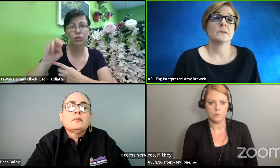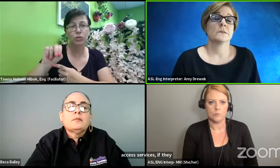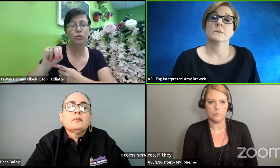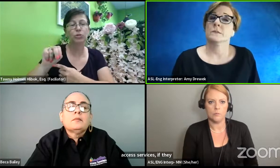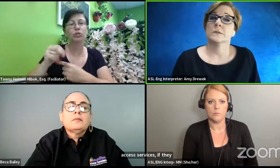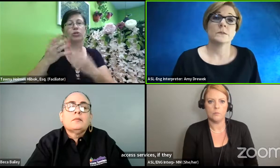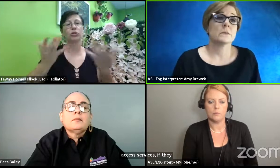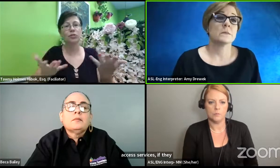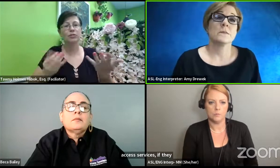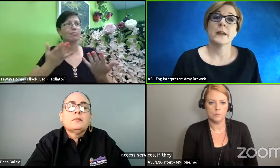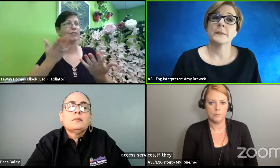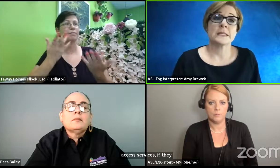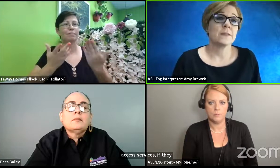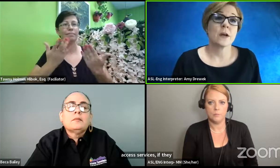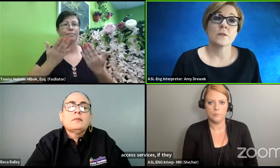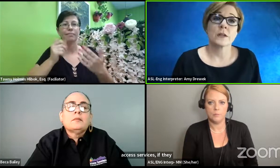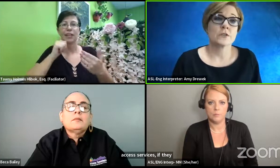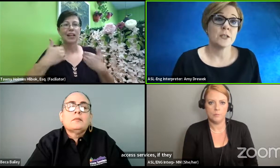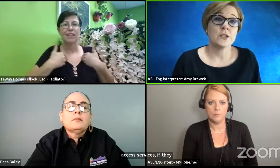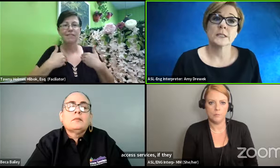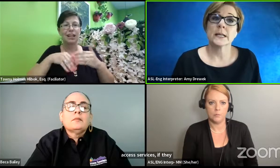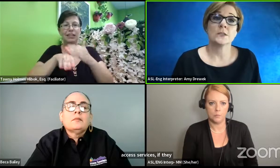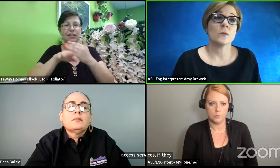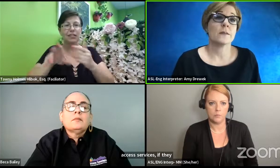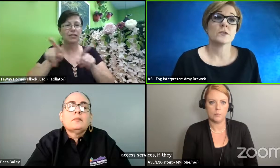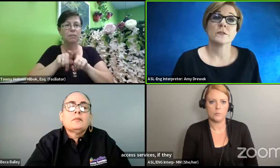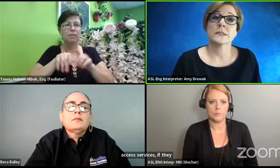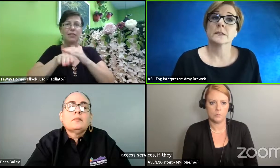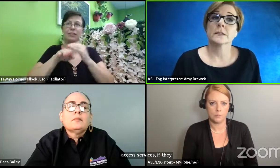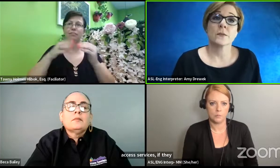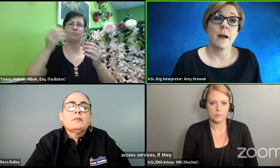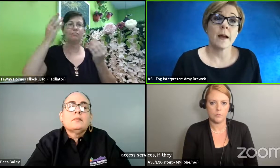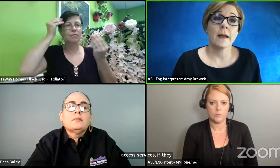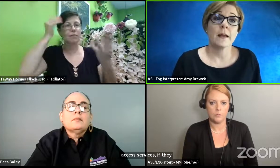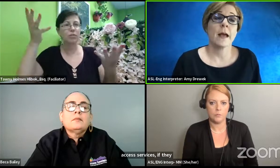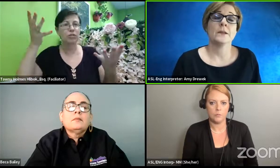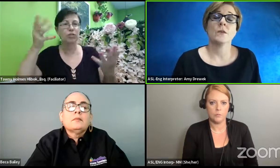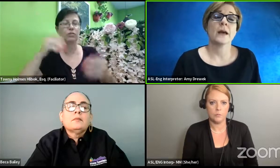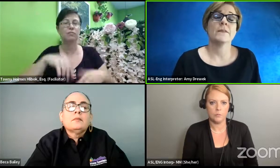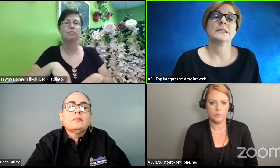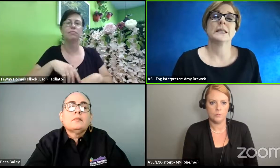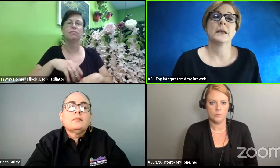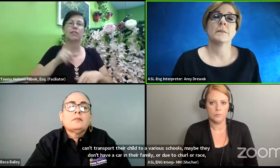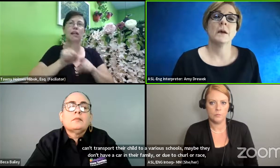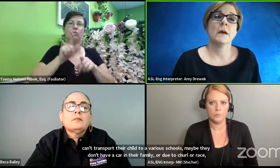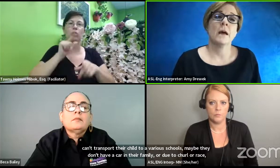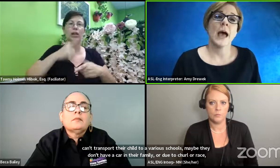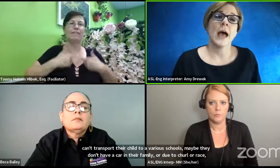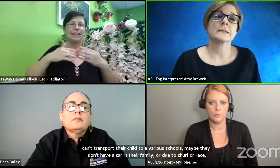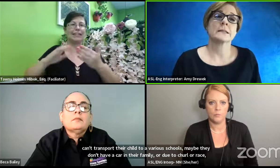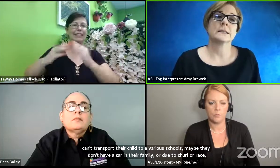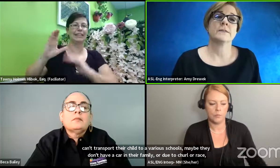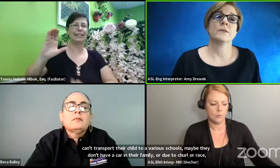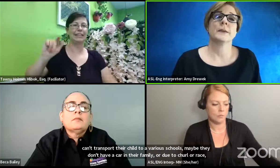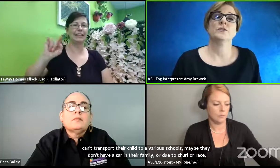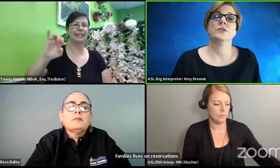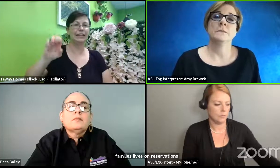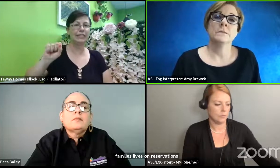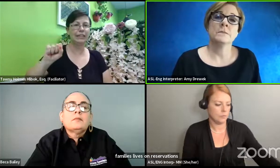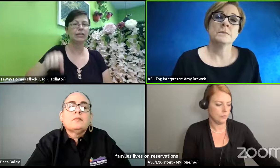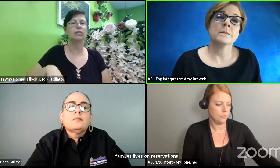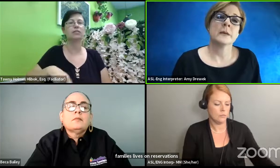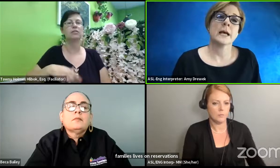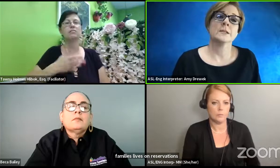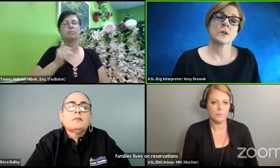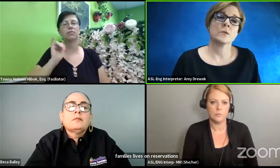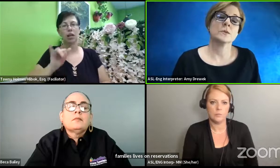race, families living on reservations that don't have services nearby and don't have the same access to